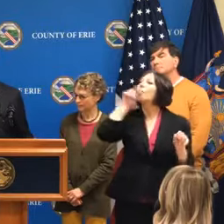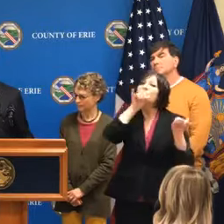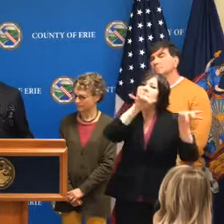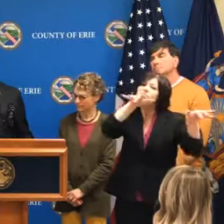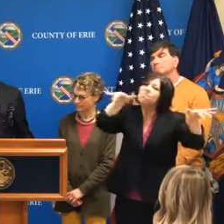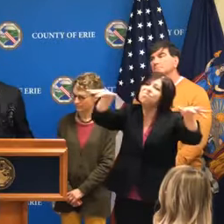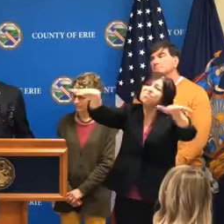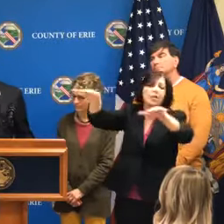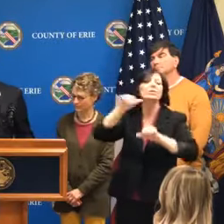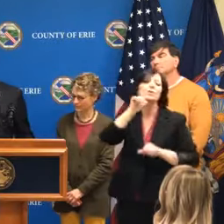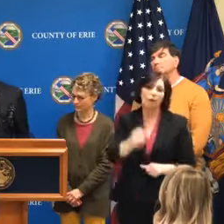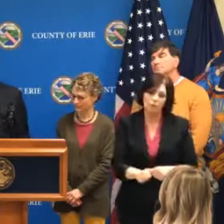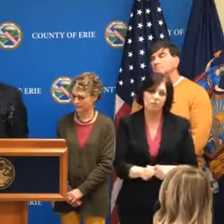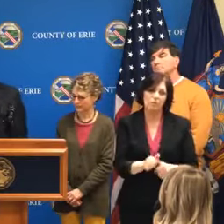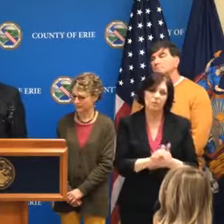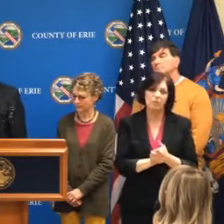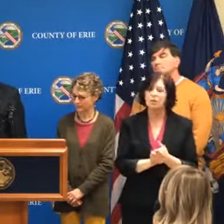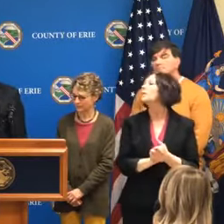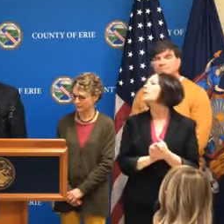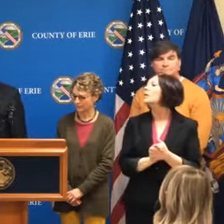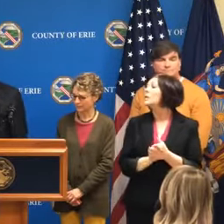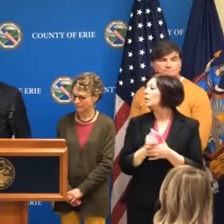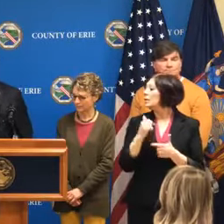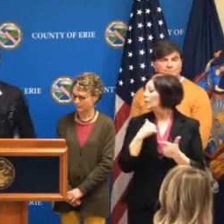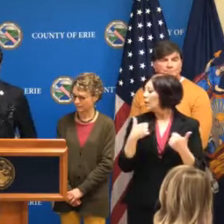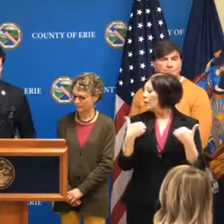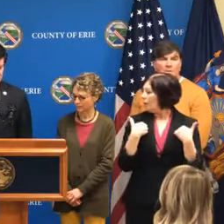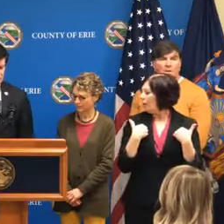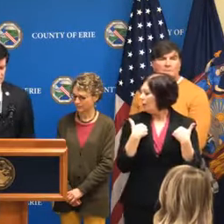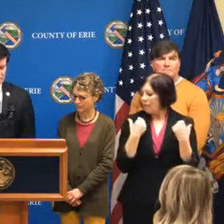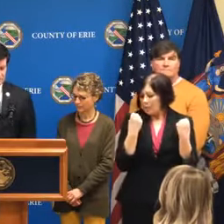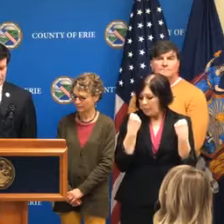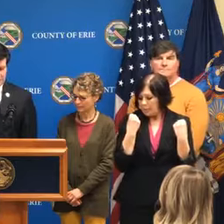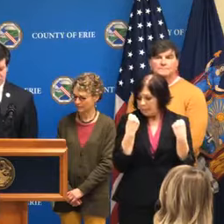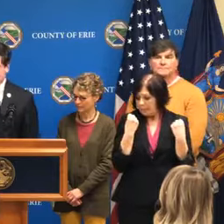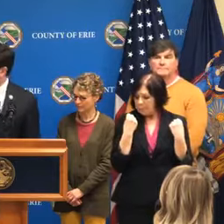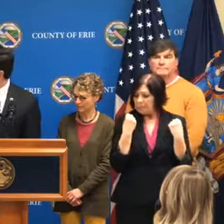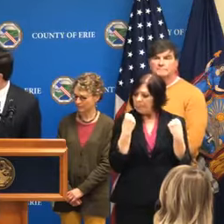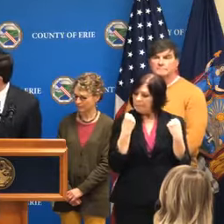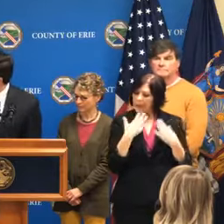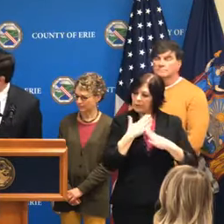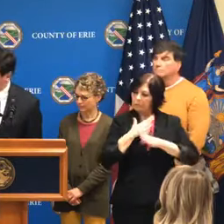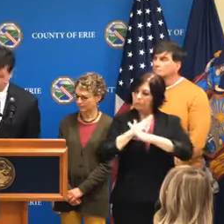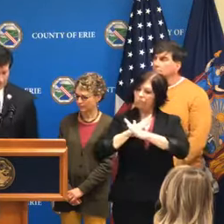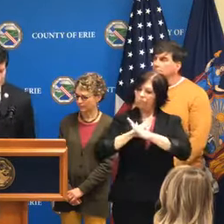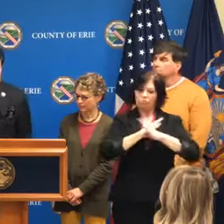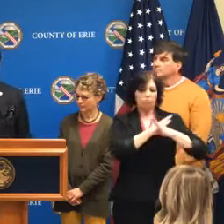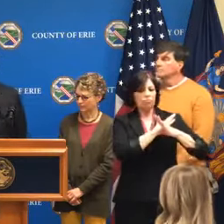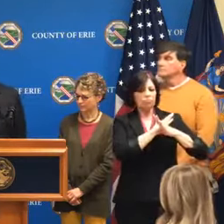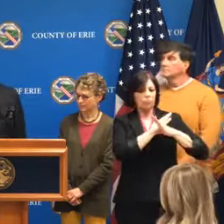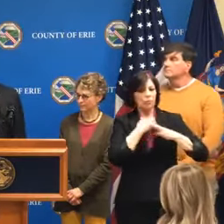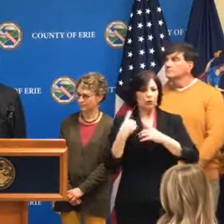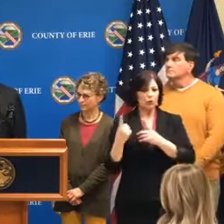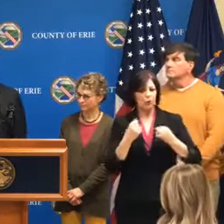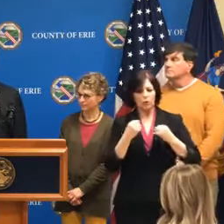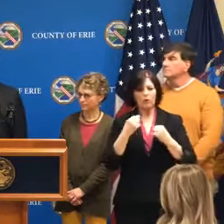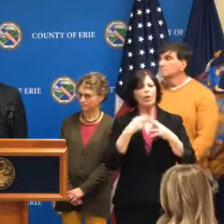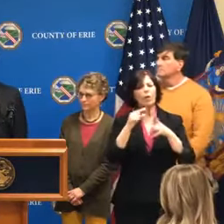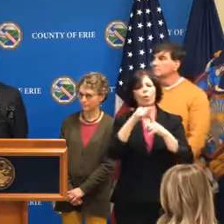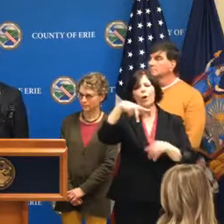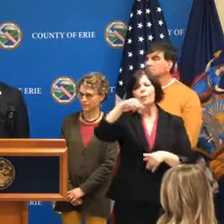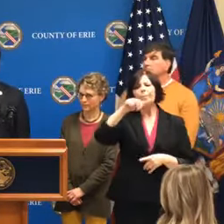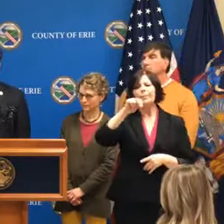somebody else. We have a number of course, personal protective measures that have been reserved for pandemics. You've heard us talk about this